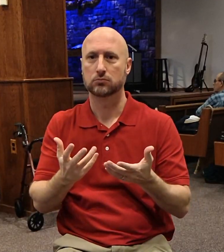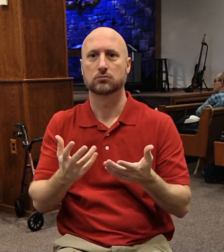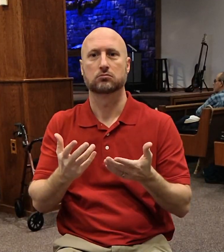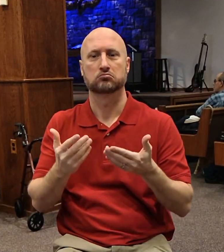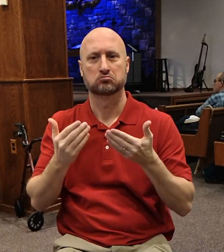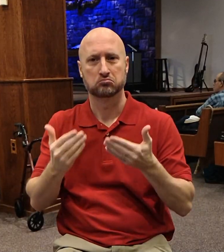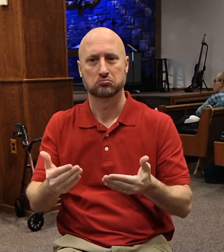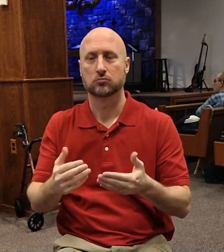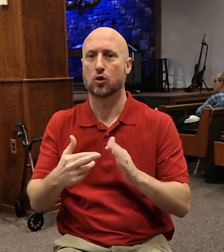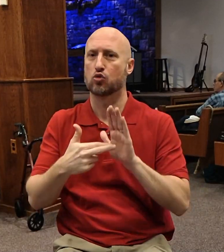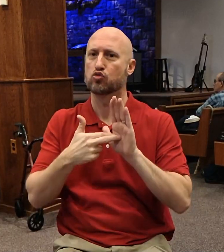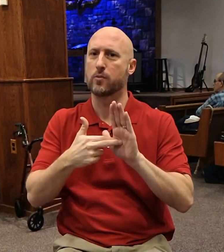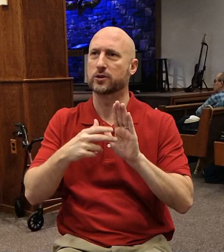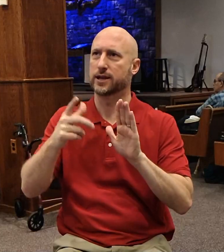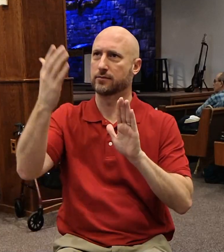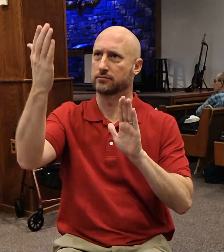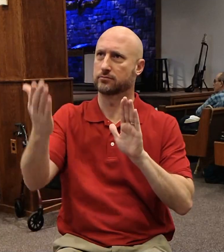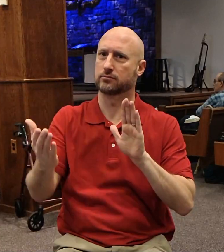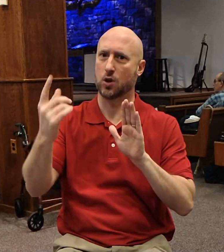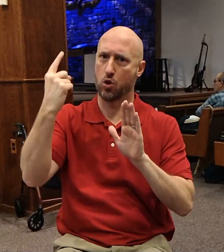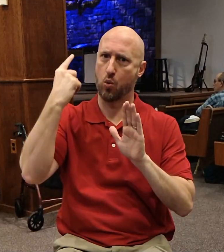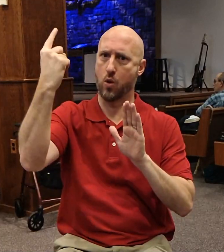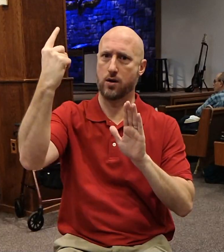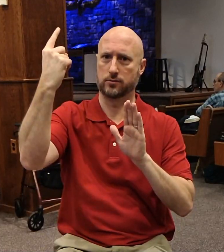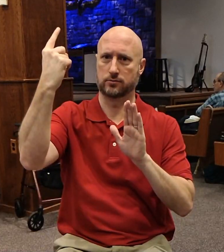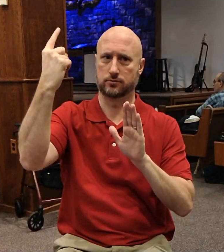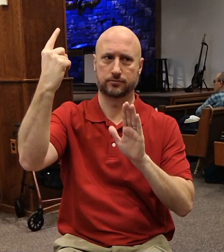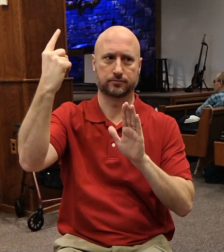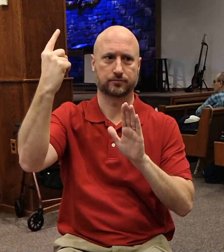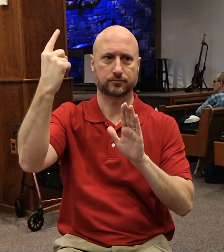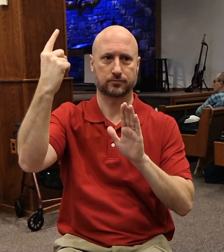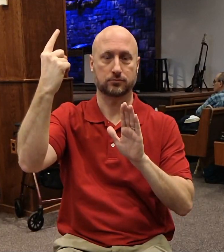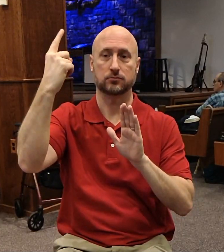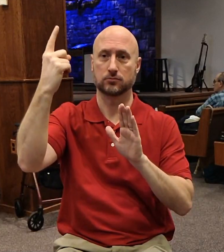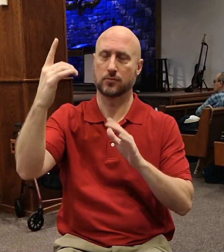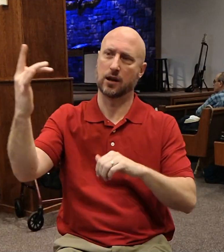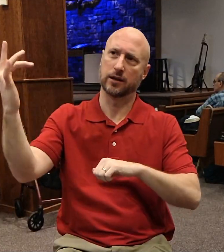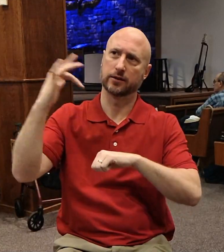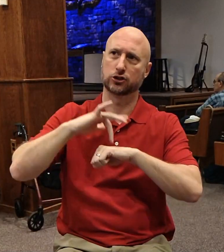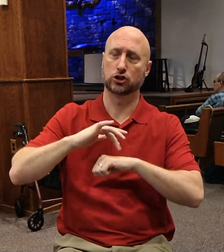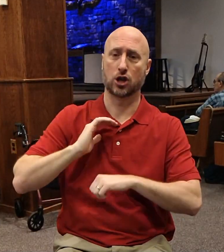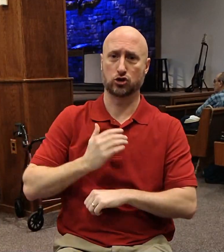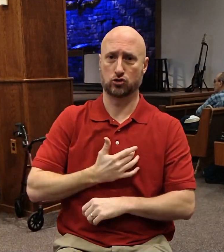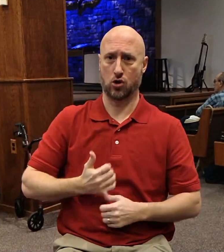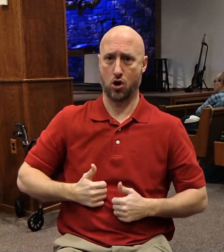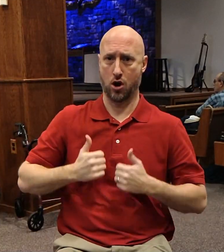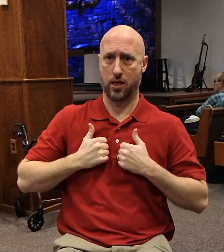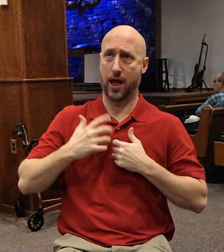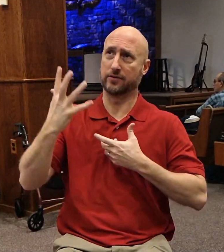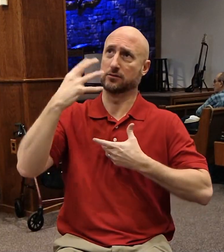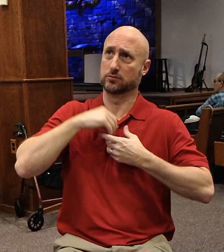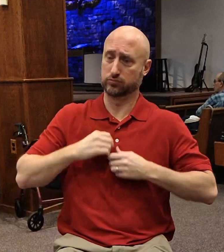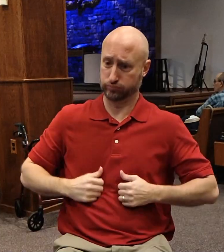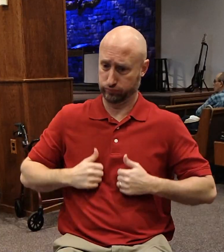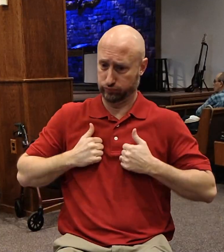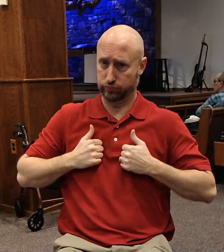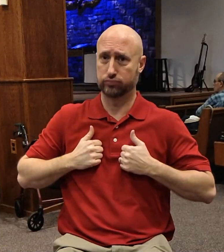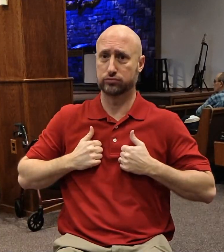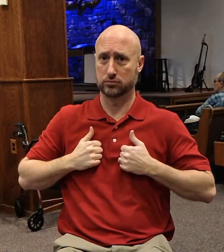representing the one who's marked and touched our lives and come to dwell inside of us